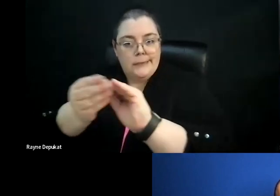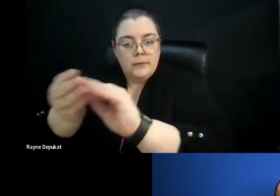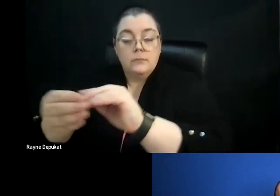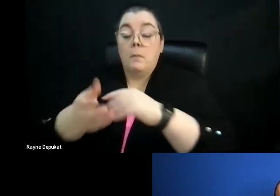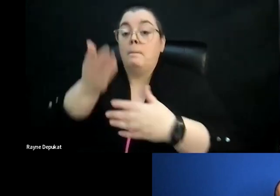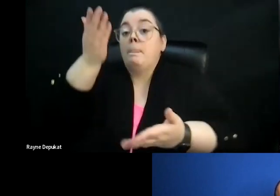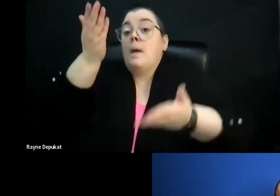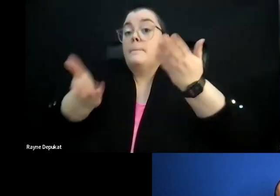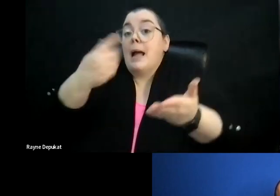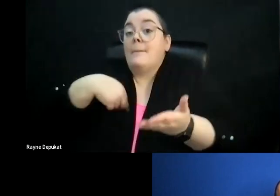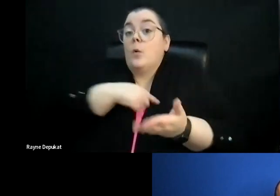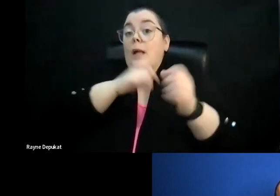take a few meetings.